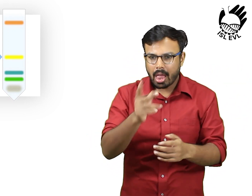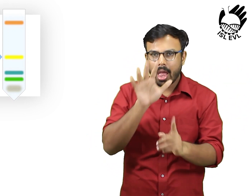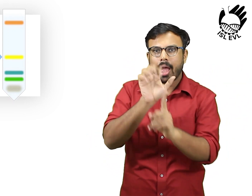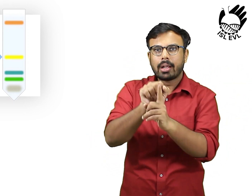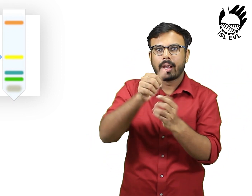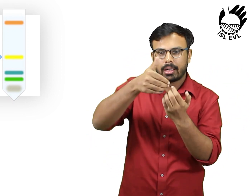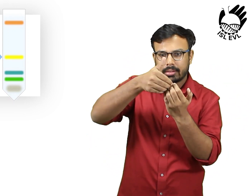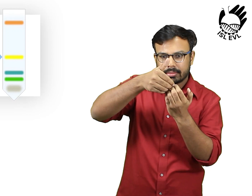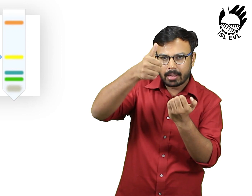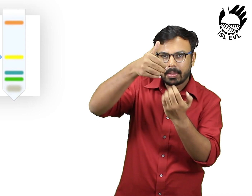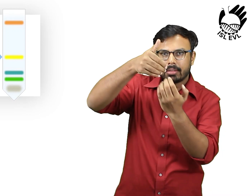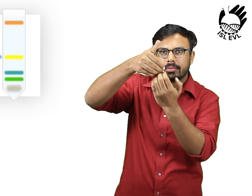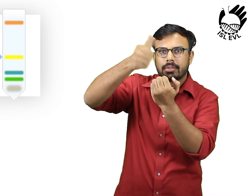the water rises up the paper.